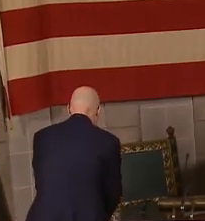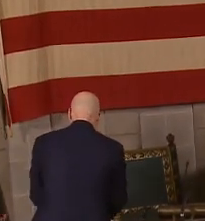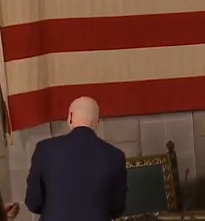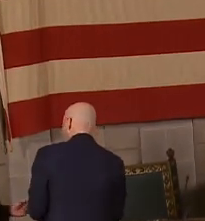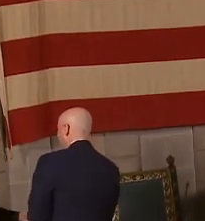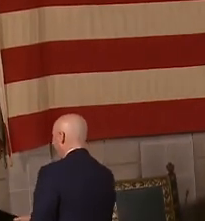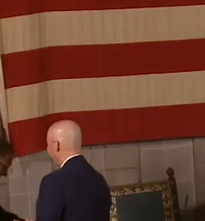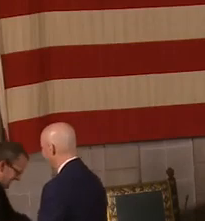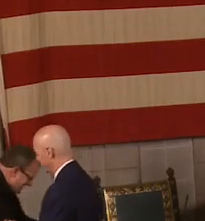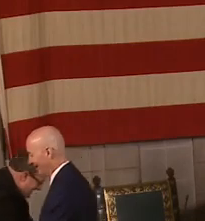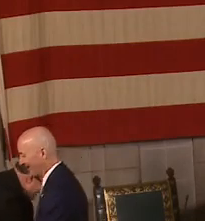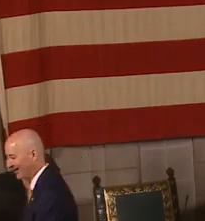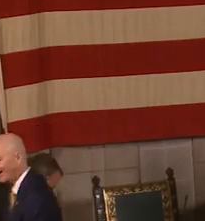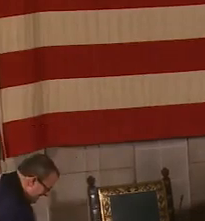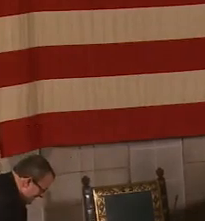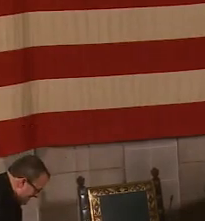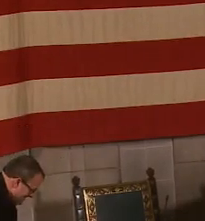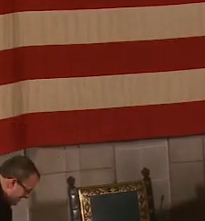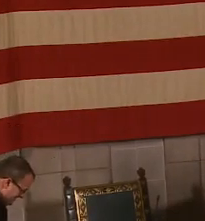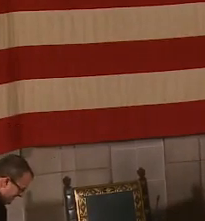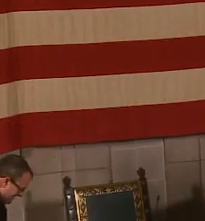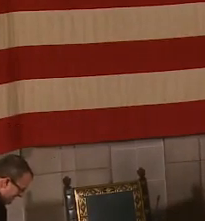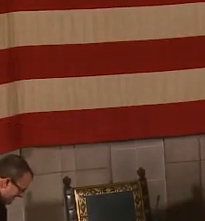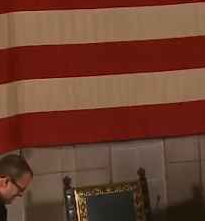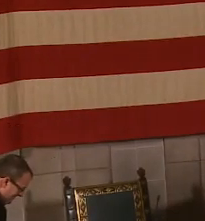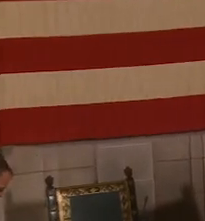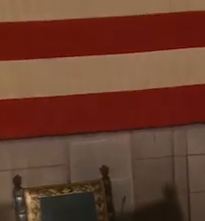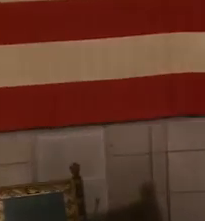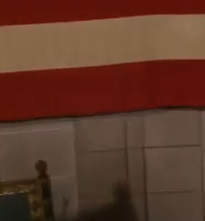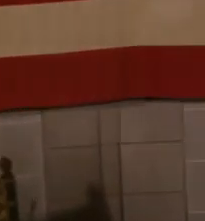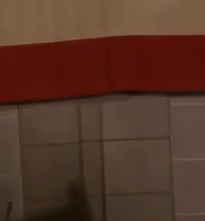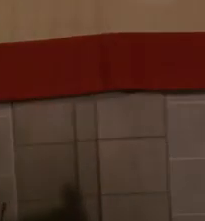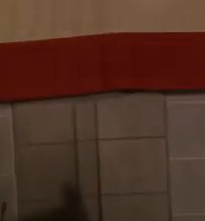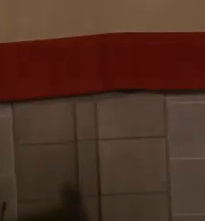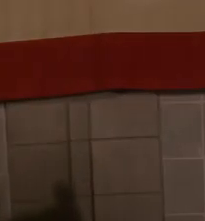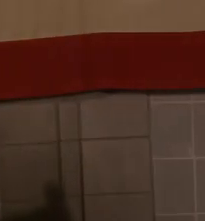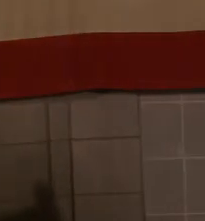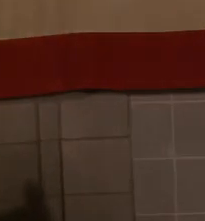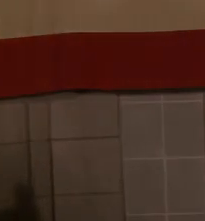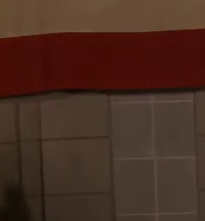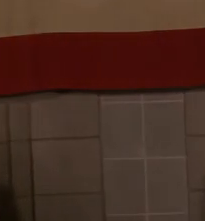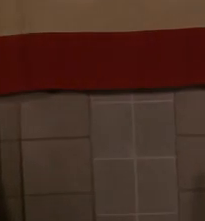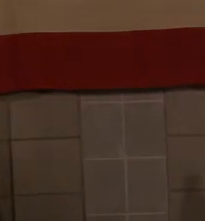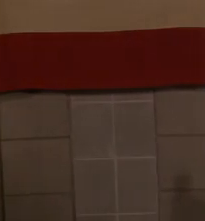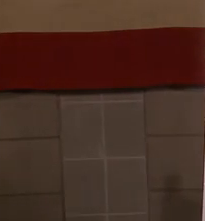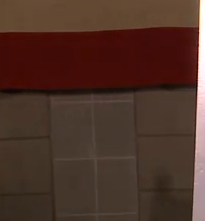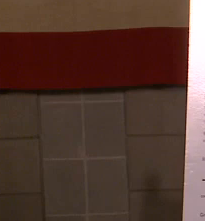John, we have hand sanitizer there.